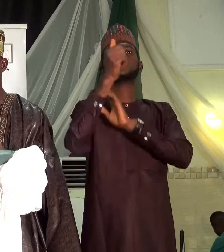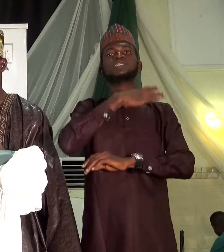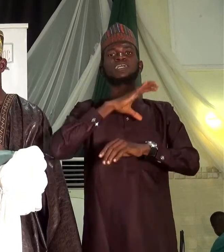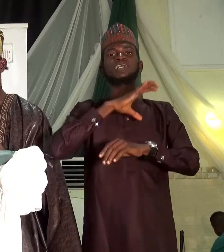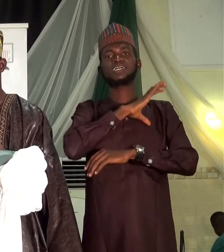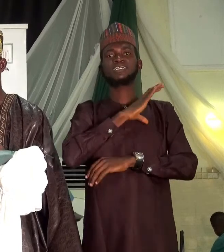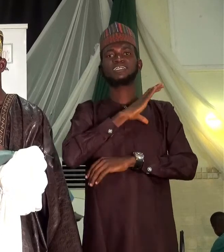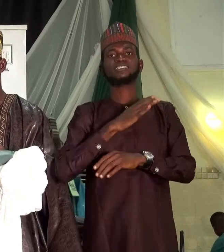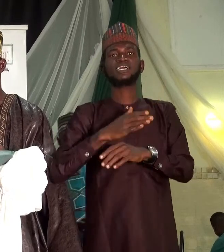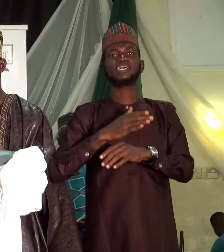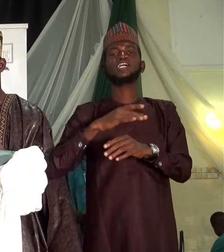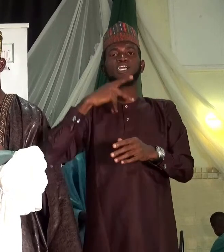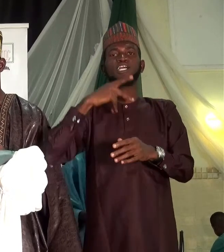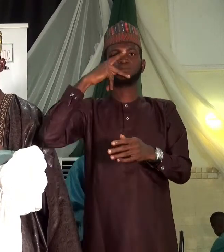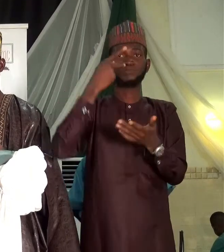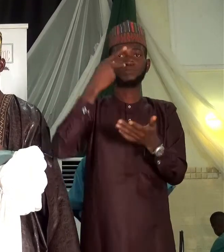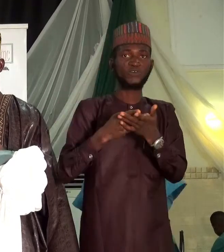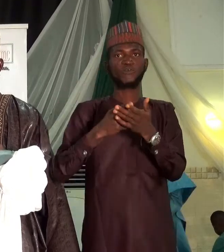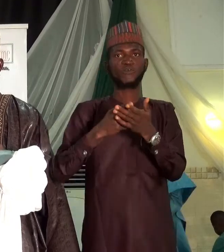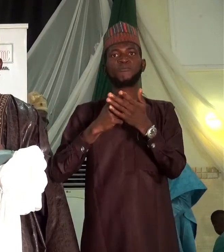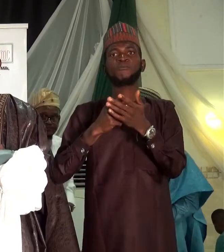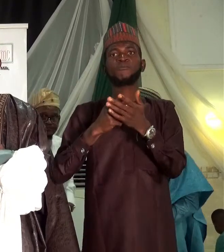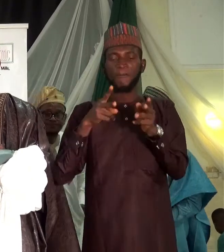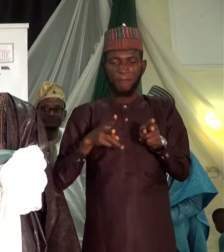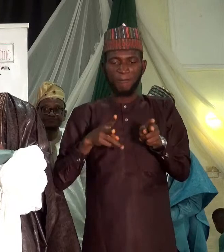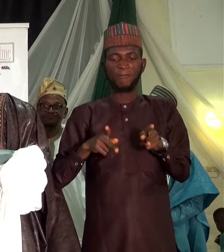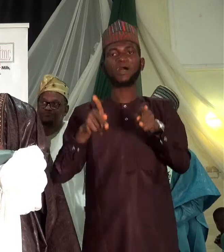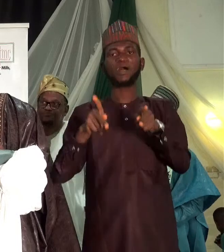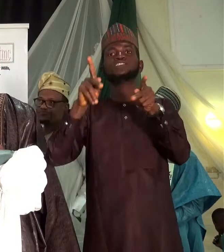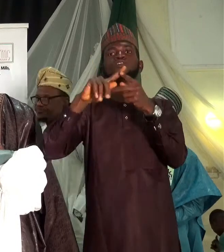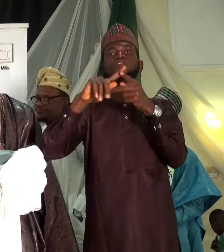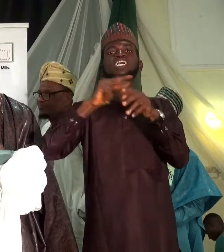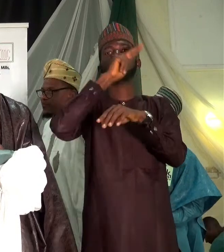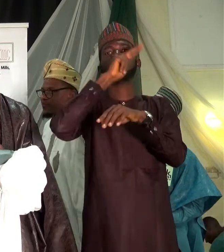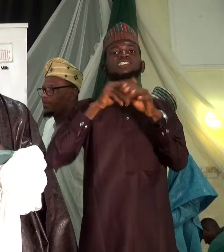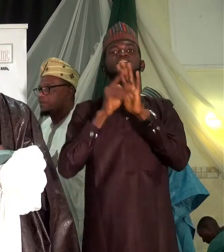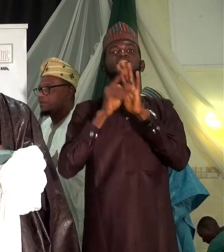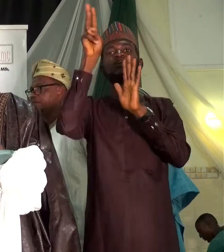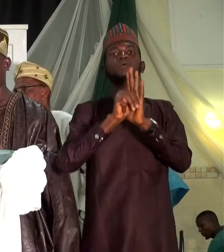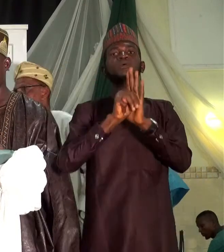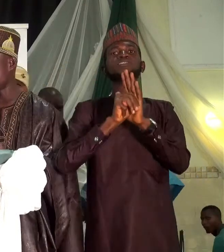proven paths to national development.